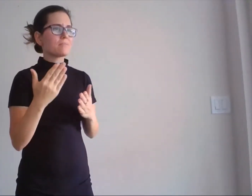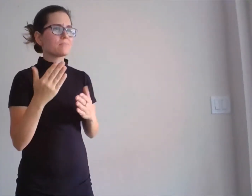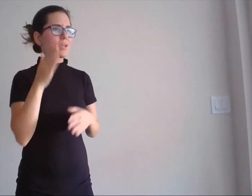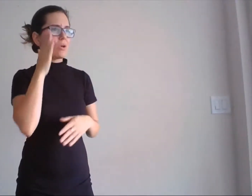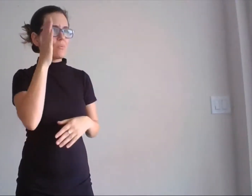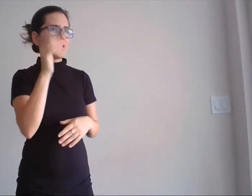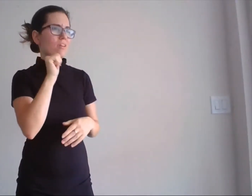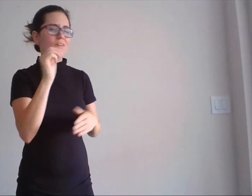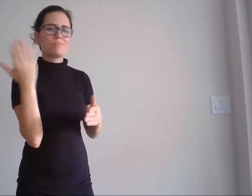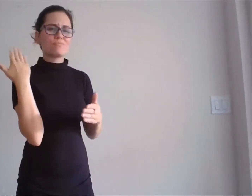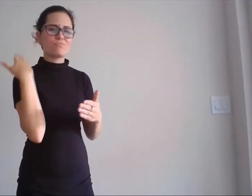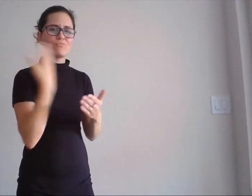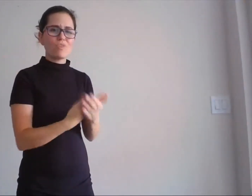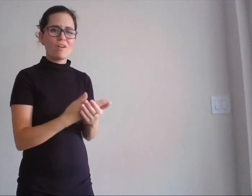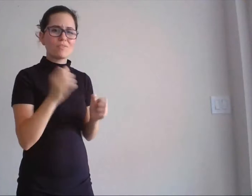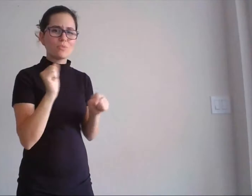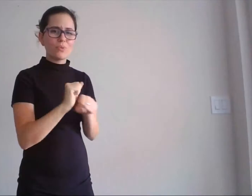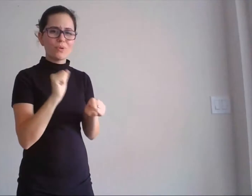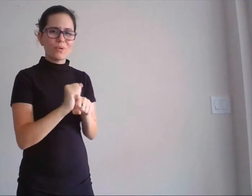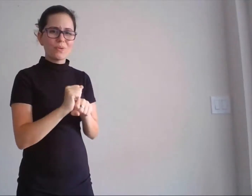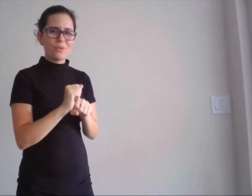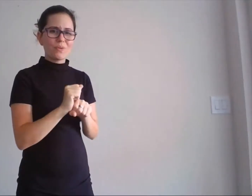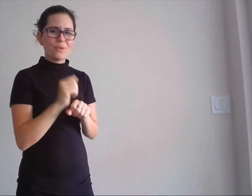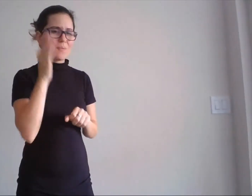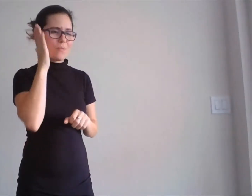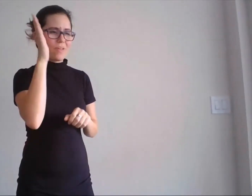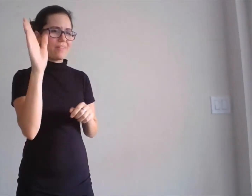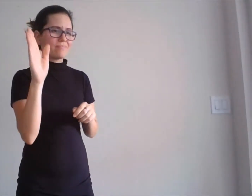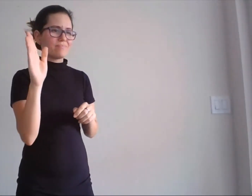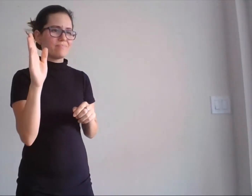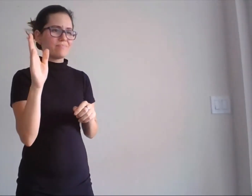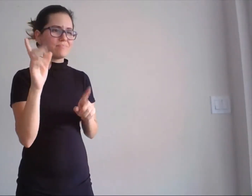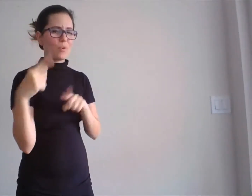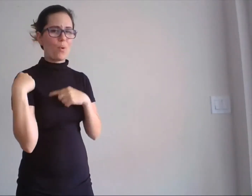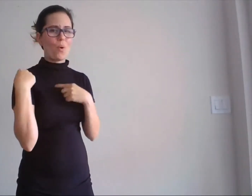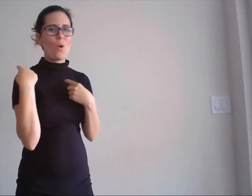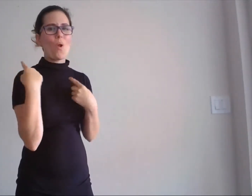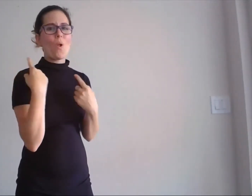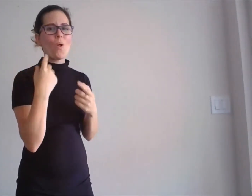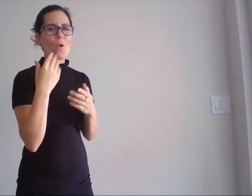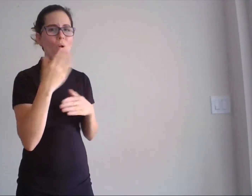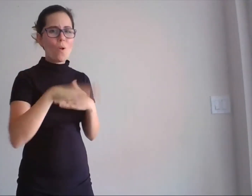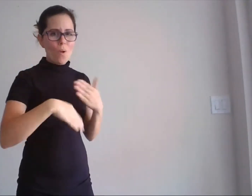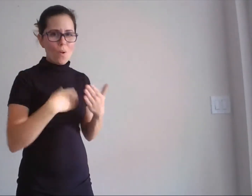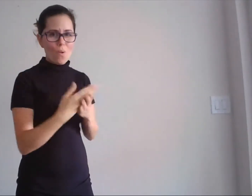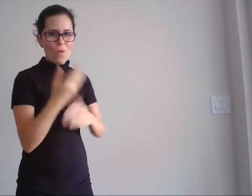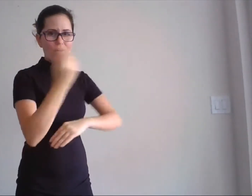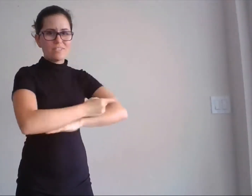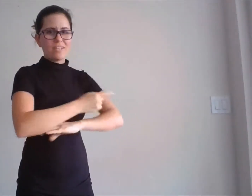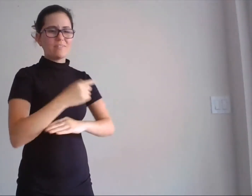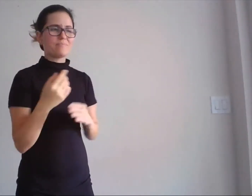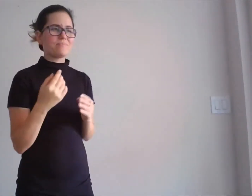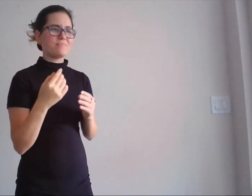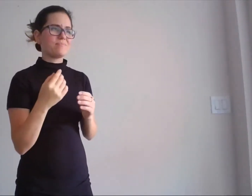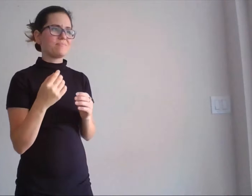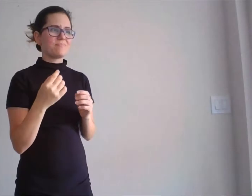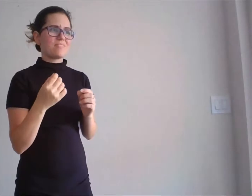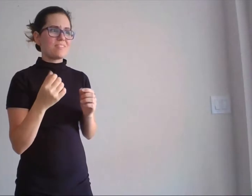going in. I'm like, oh, great. I ain't going in either. But let me just tell you. I don't even have lights to go in. Let me just tell you, as a man who